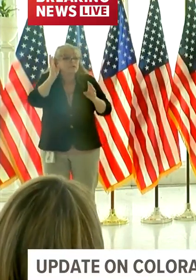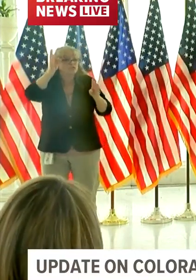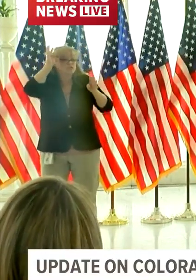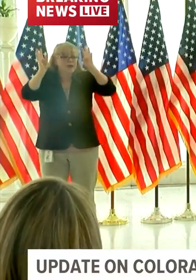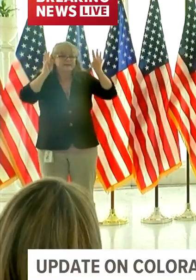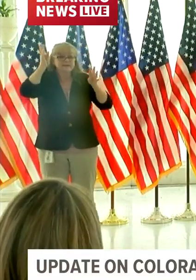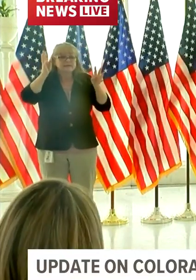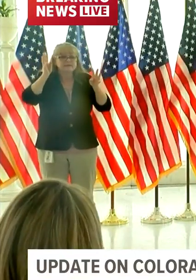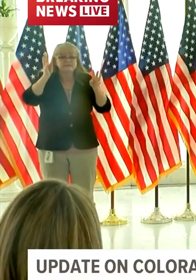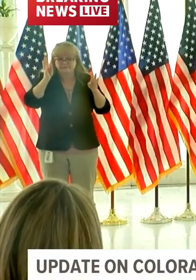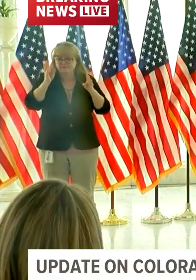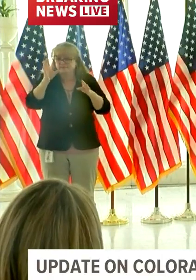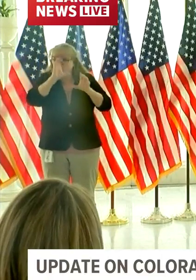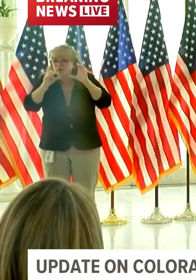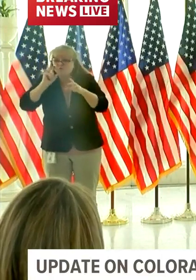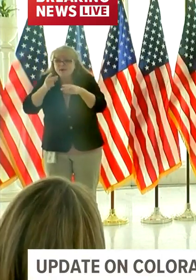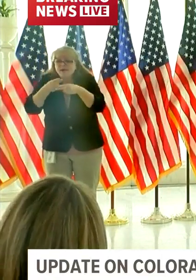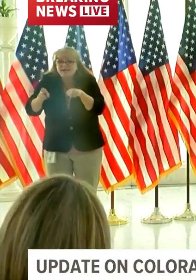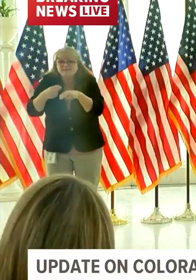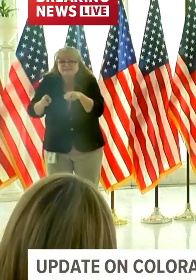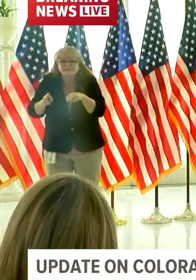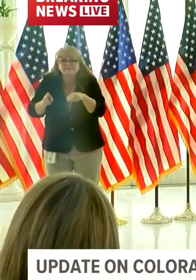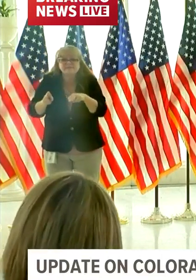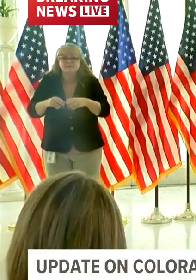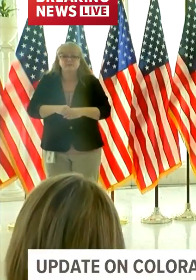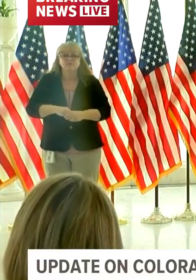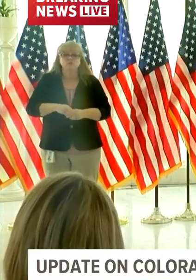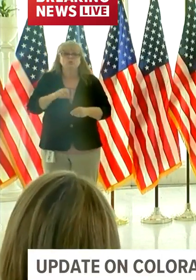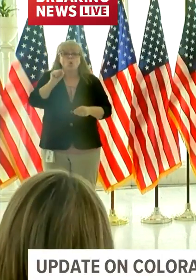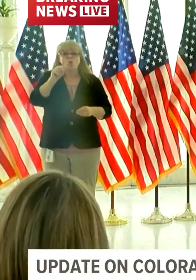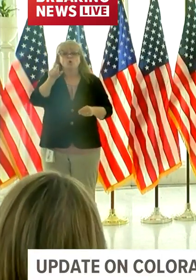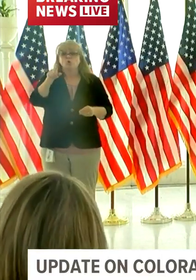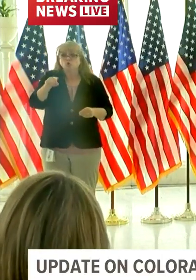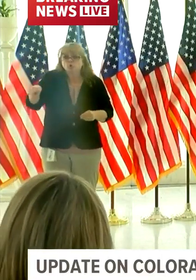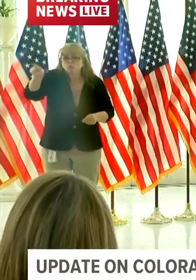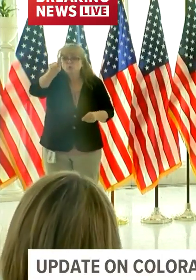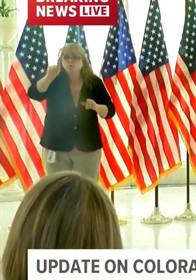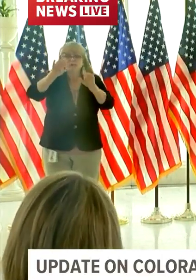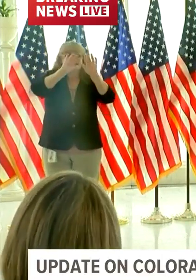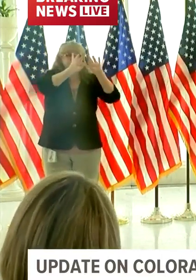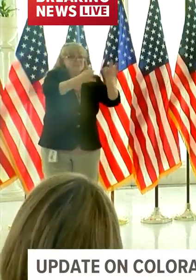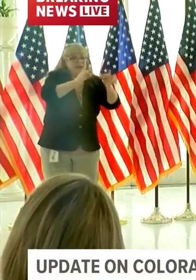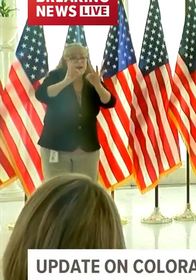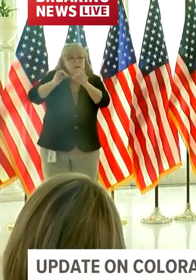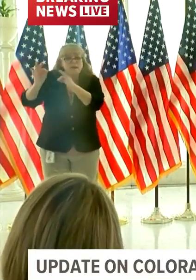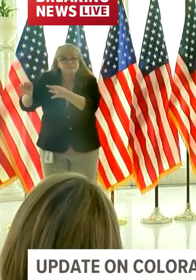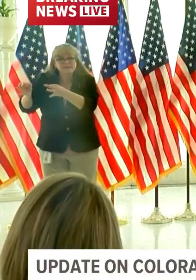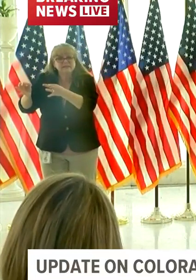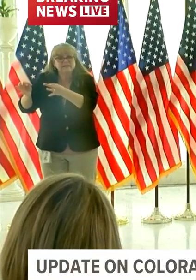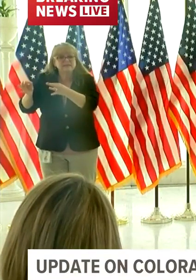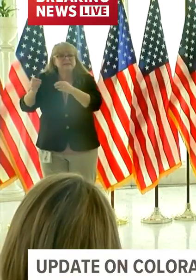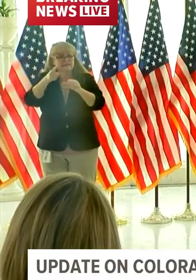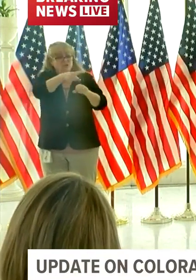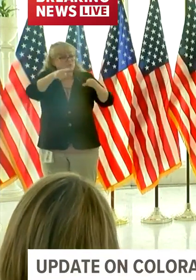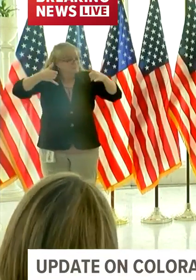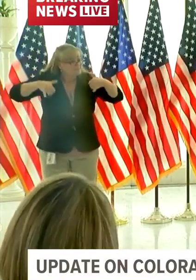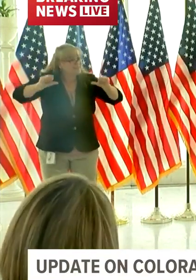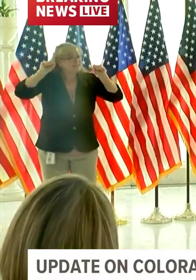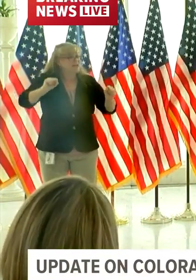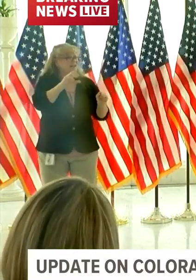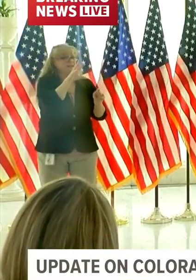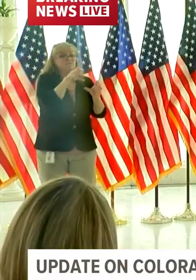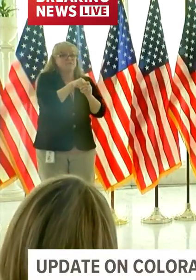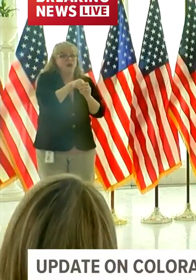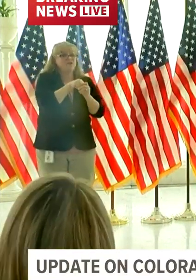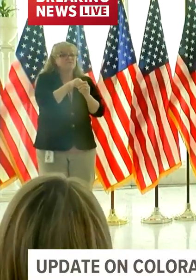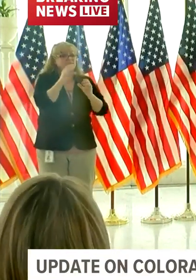know that that's what families across the state and across the country, across the world, who like to engage in Easter egg traditions are